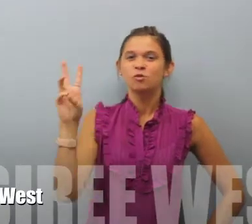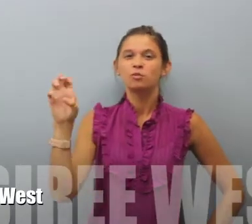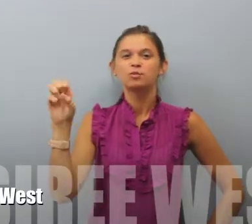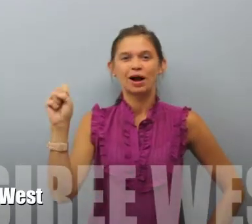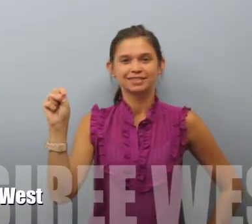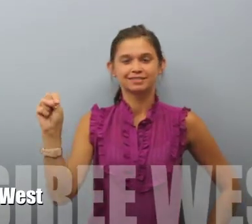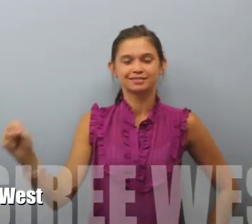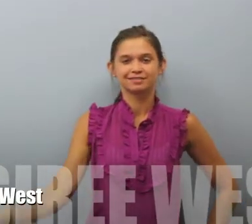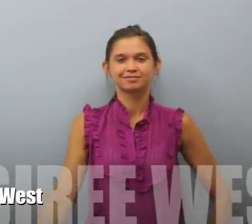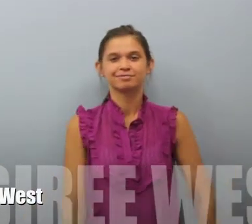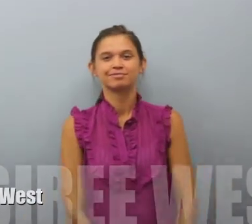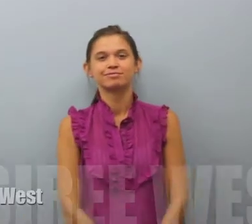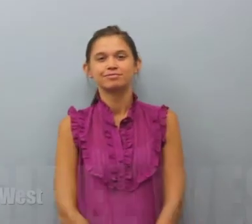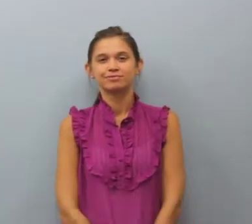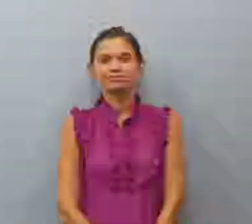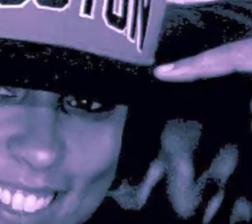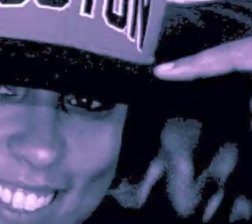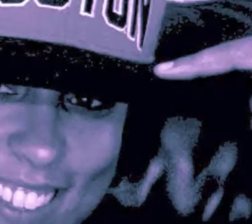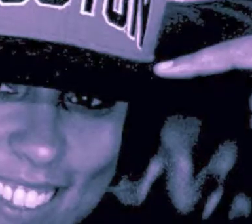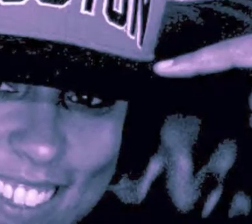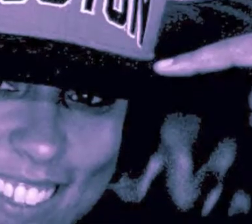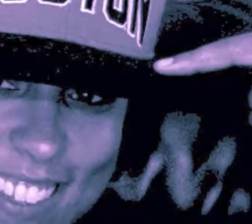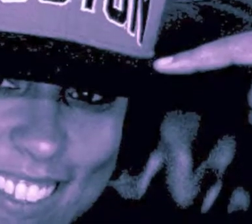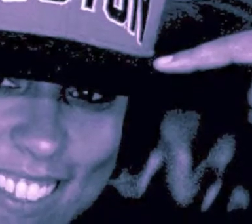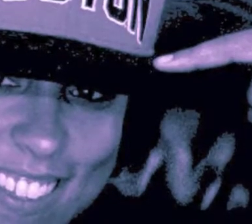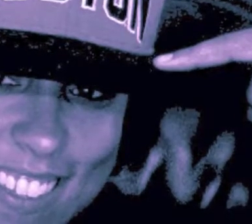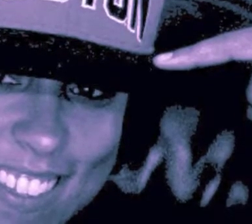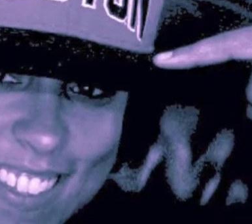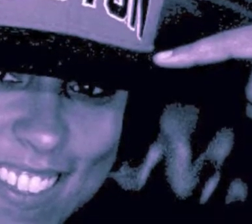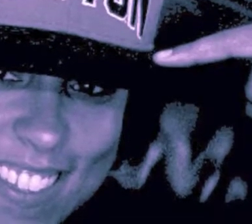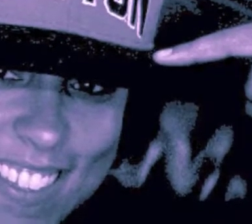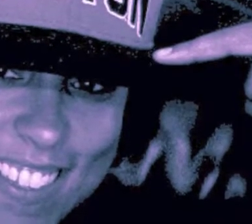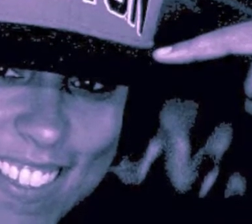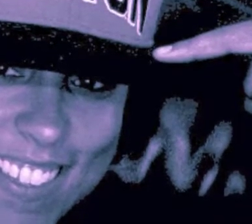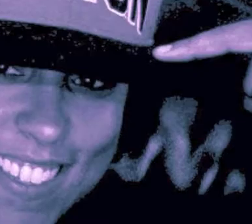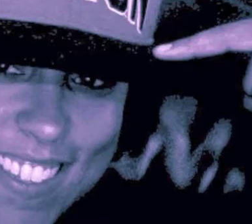Our last alum is Desiree West.